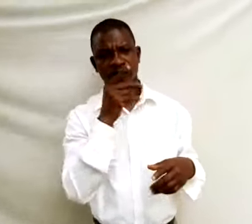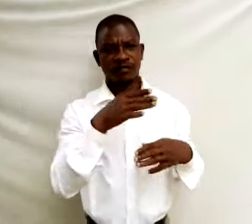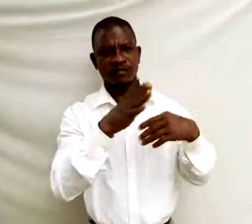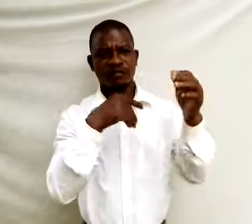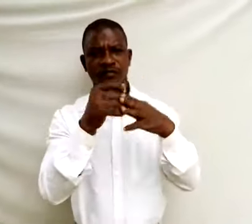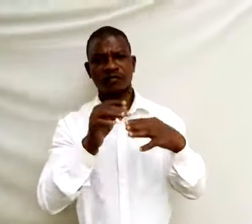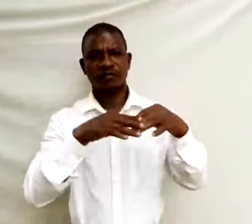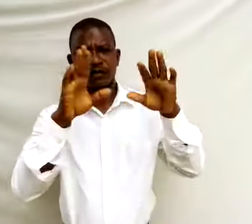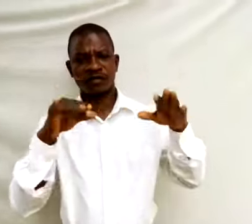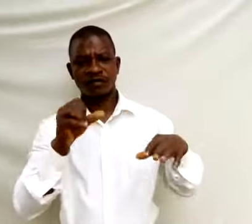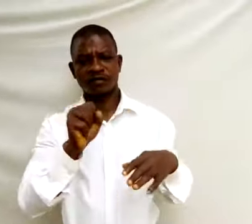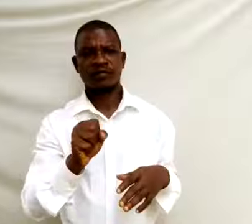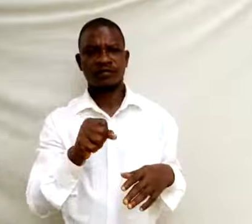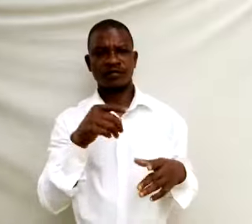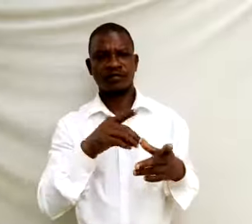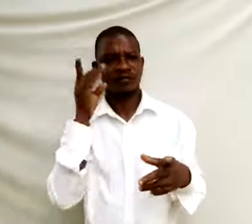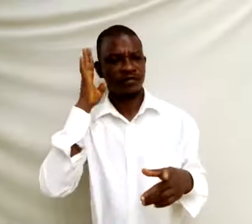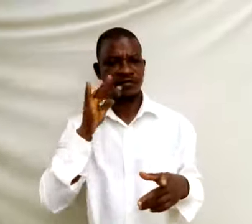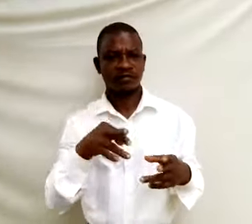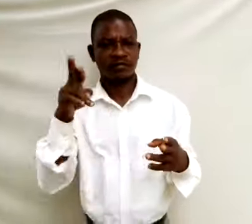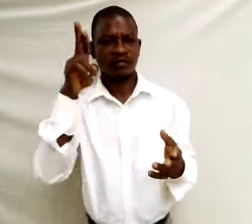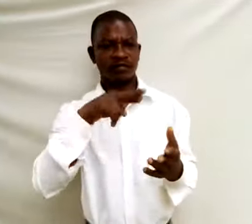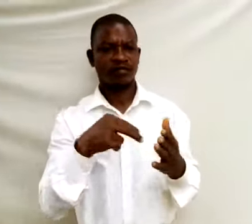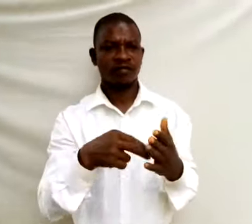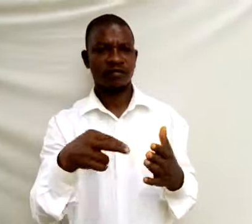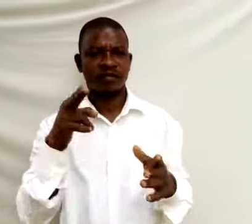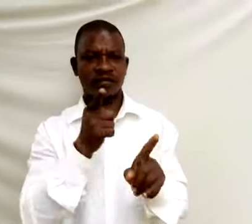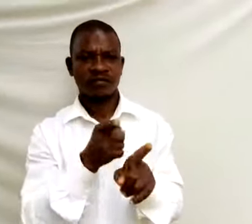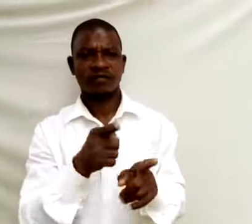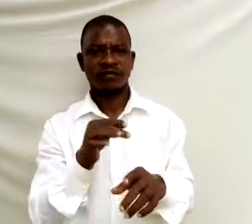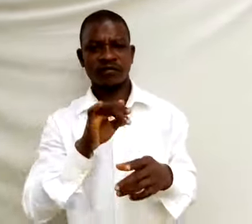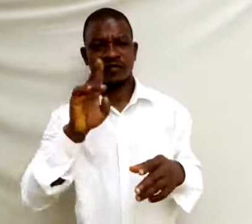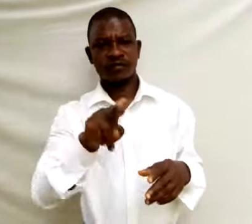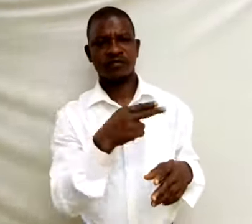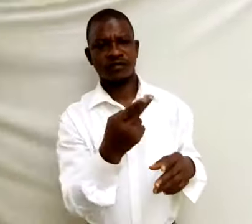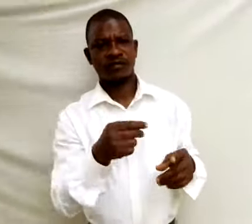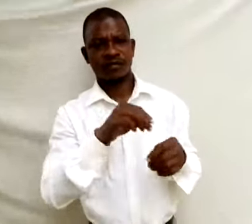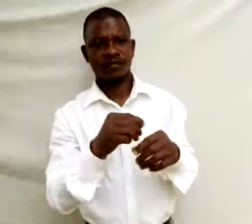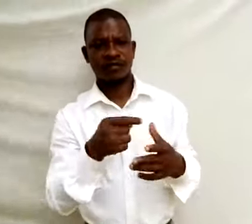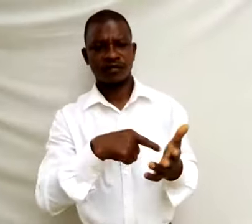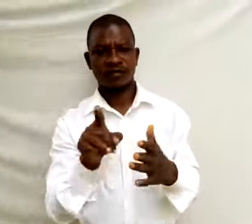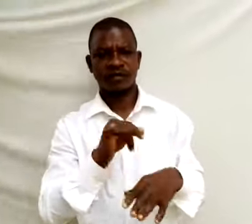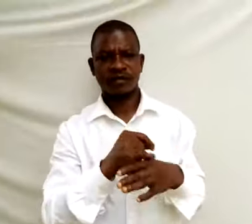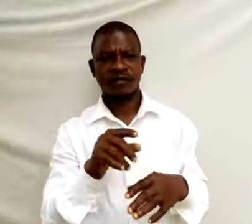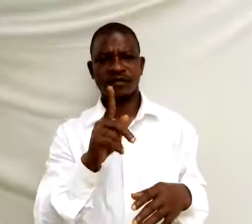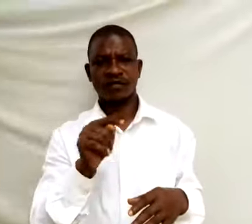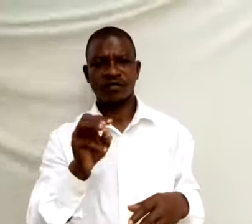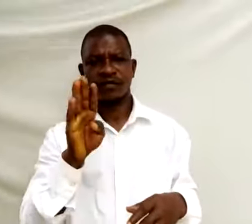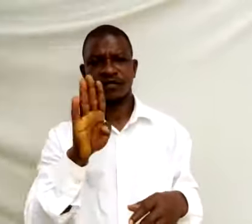of houses will result to a fall in the supply of timber in